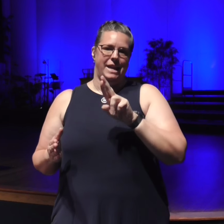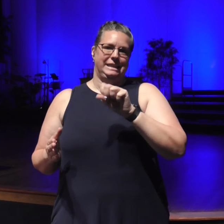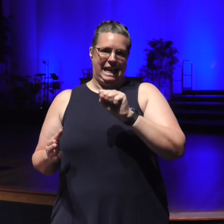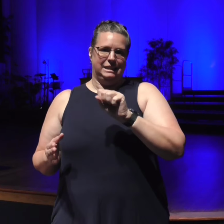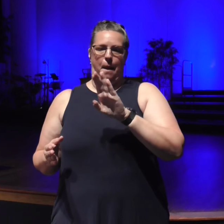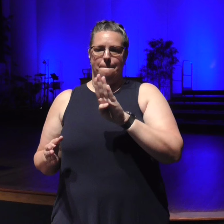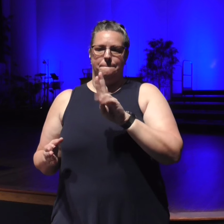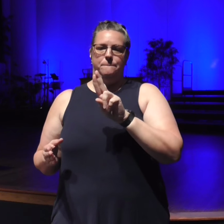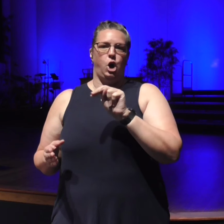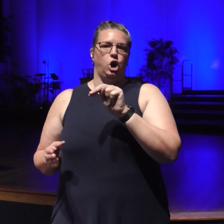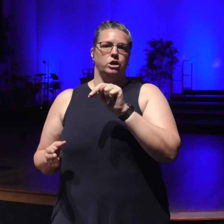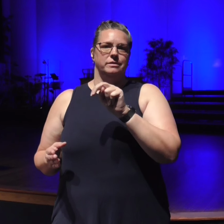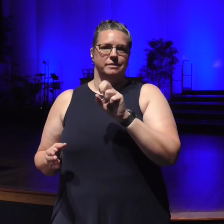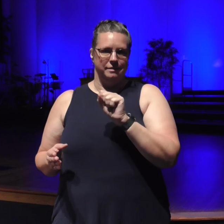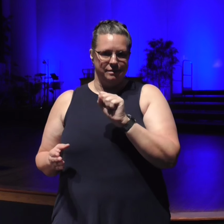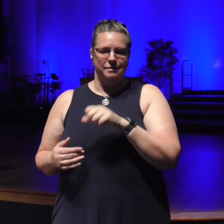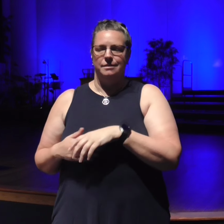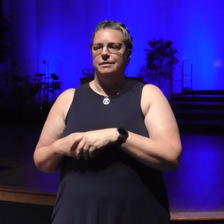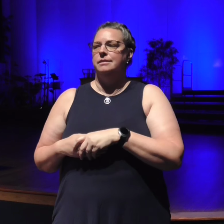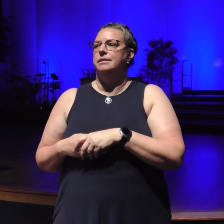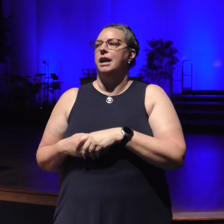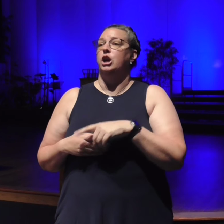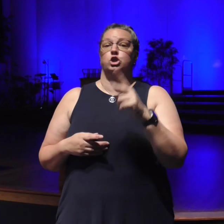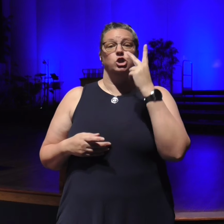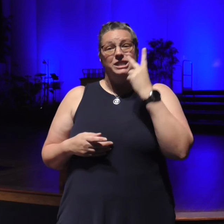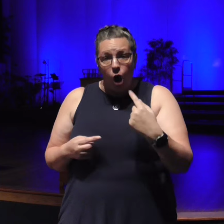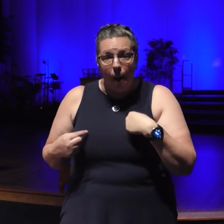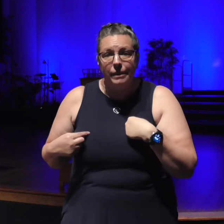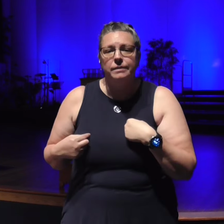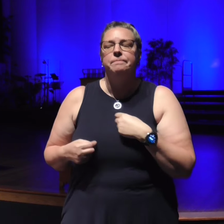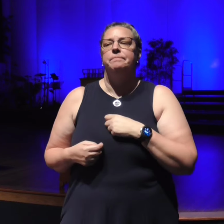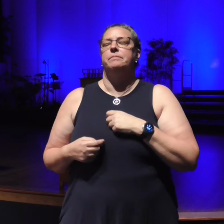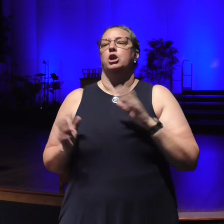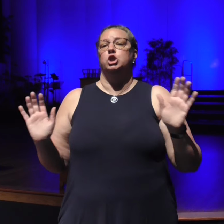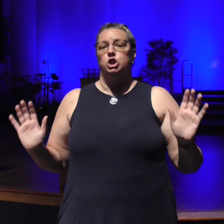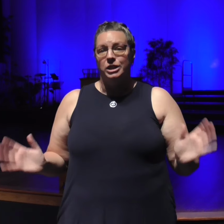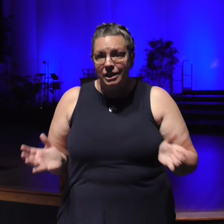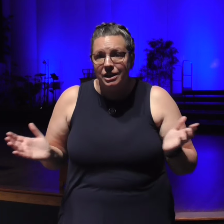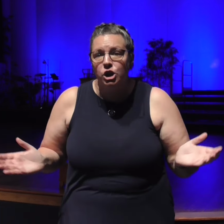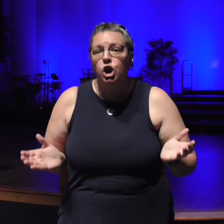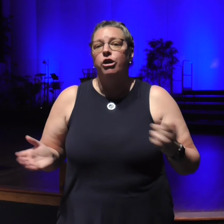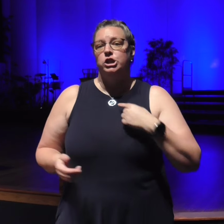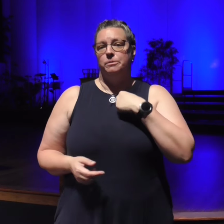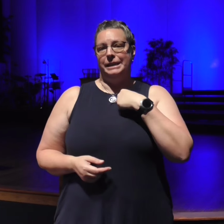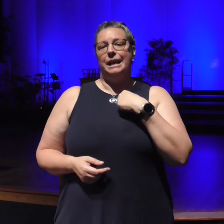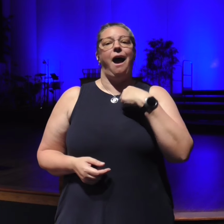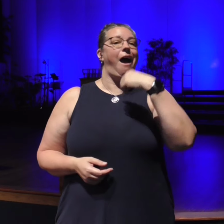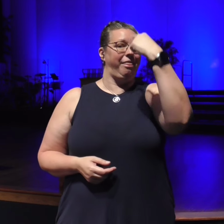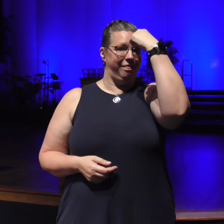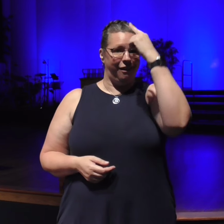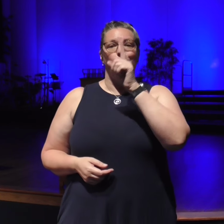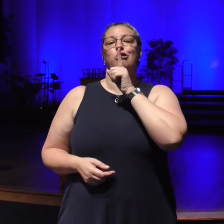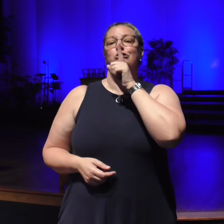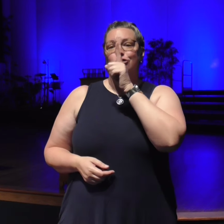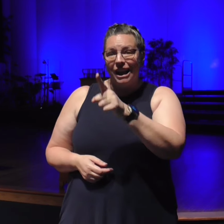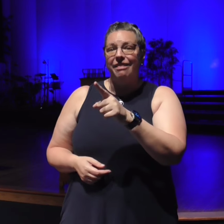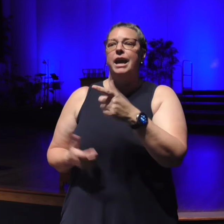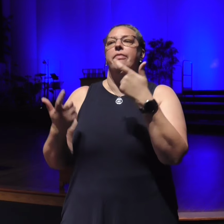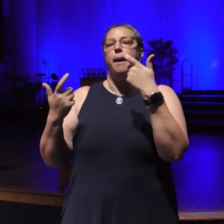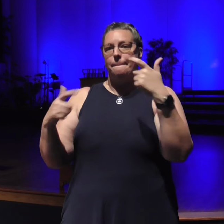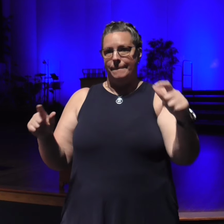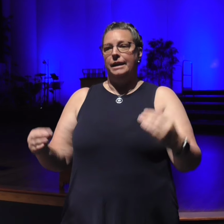an influence on me was she saw me, she nurtured me, and I think she really had the greatest influence